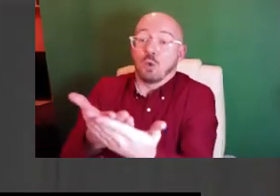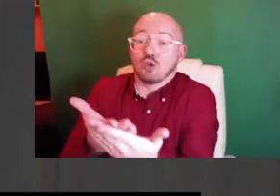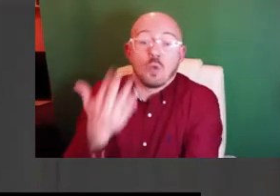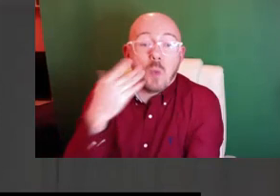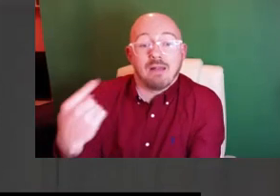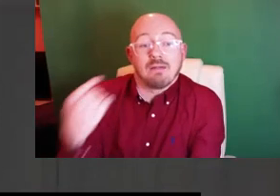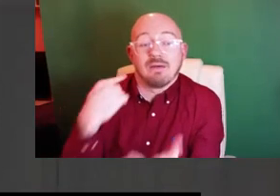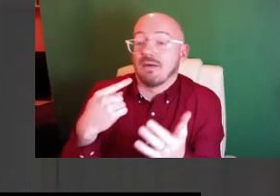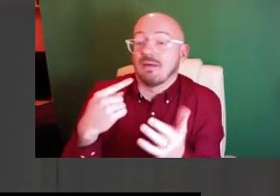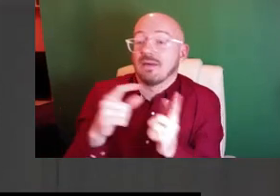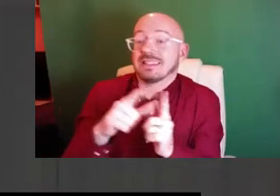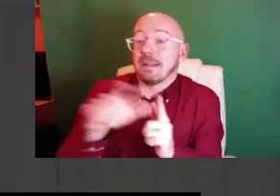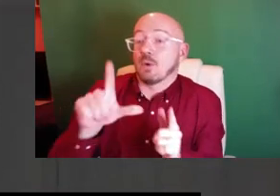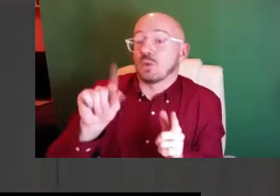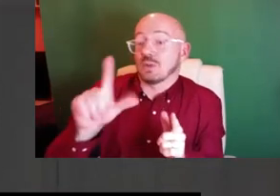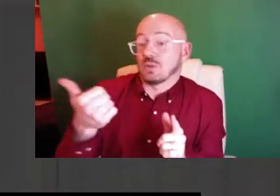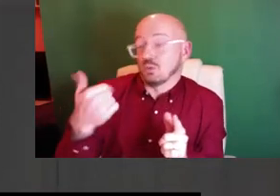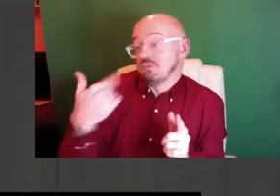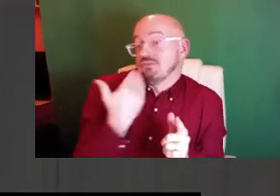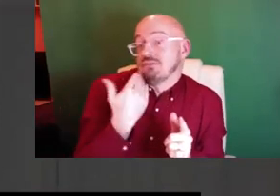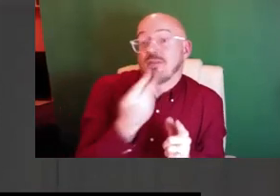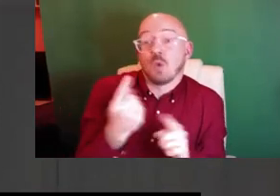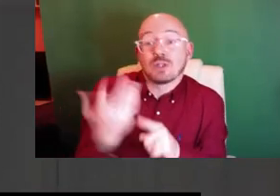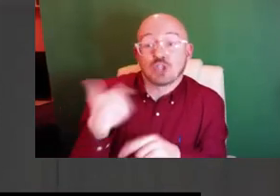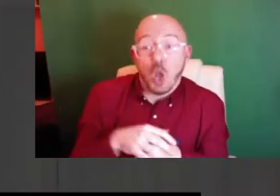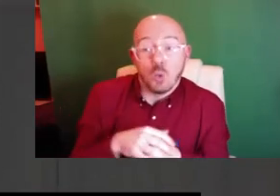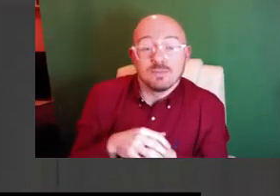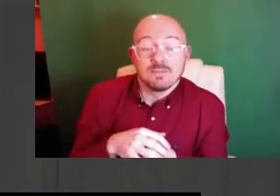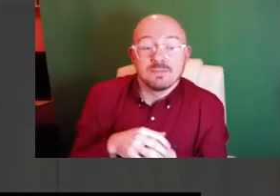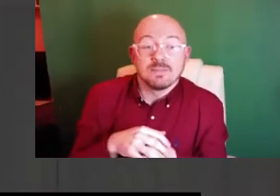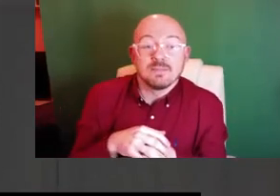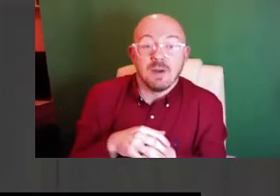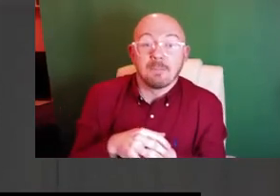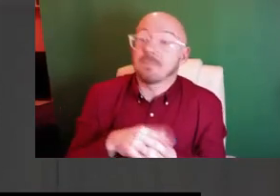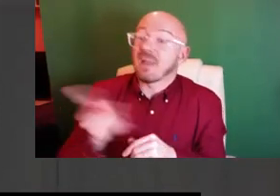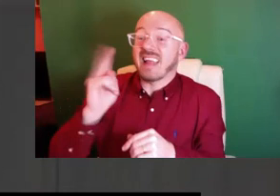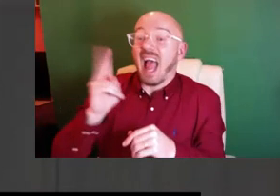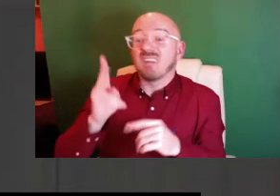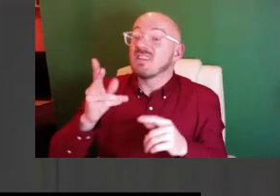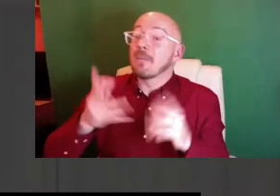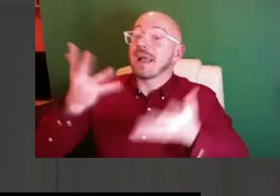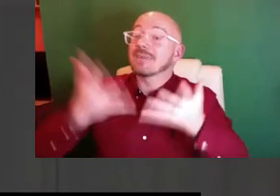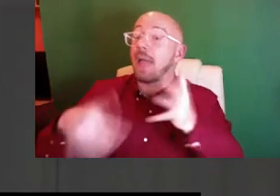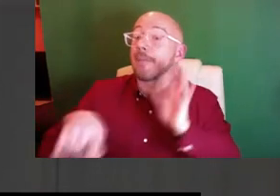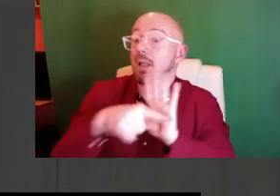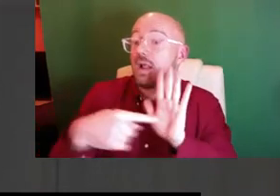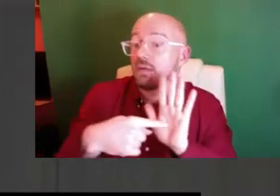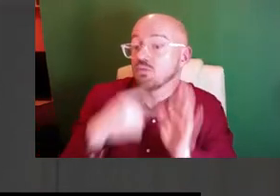There was another motion passed by the Senate in December 2022, so just a couple of weeks